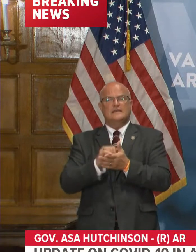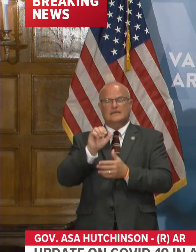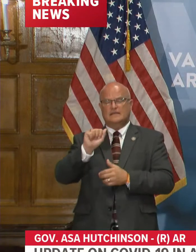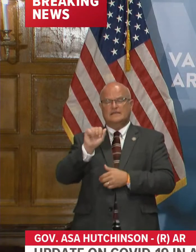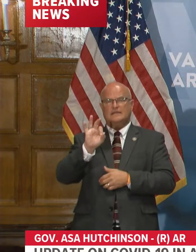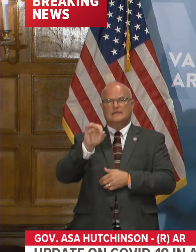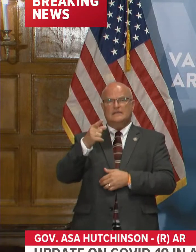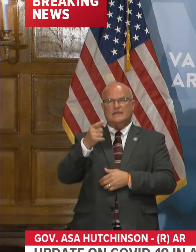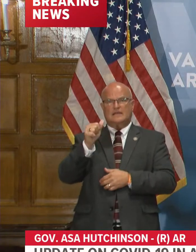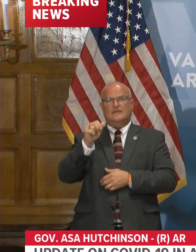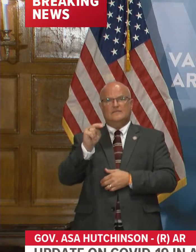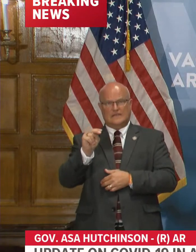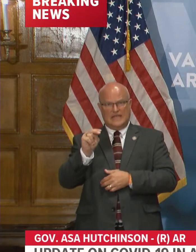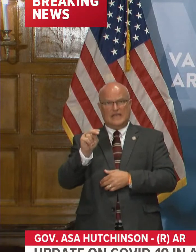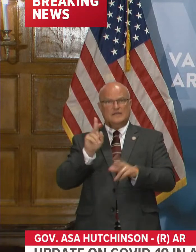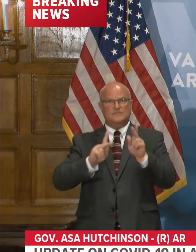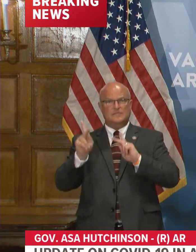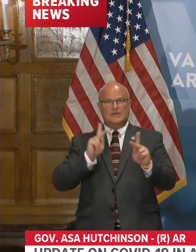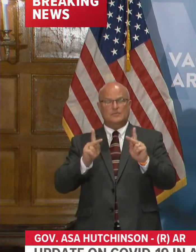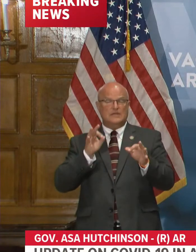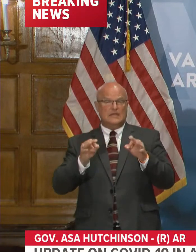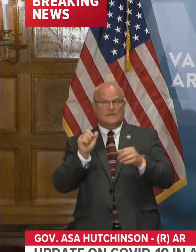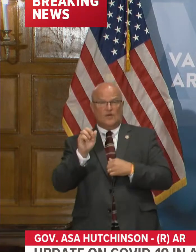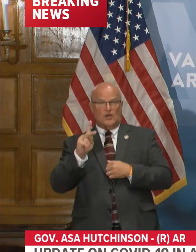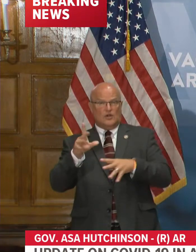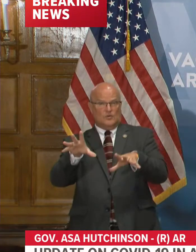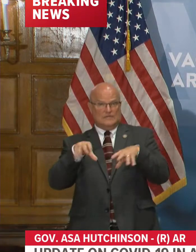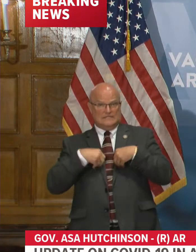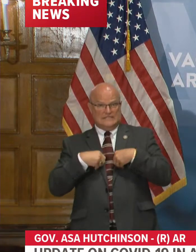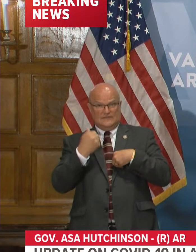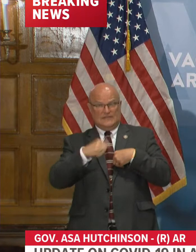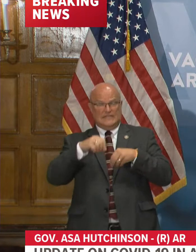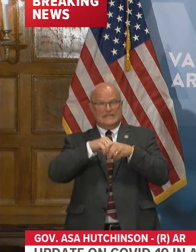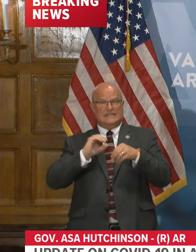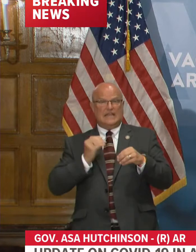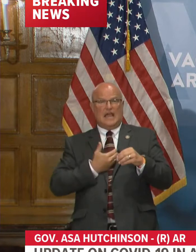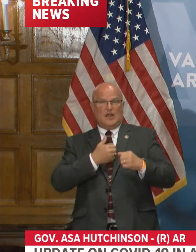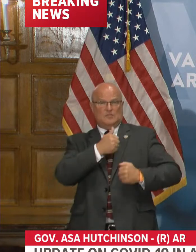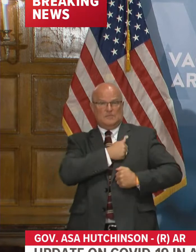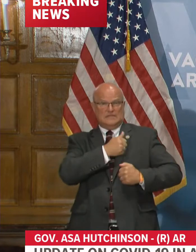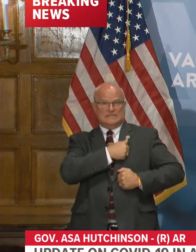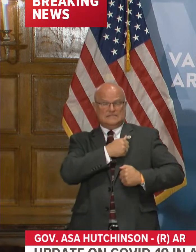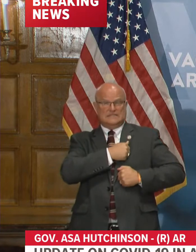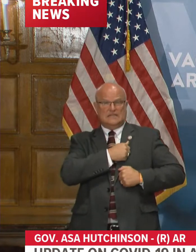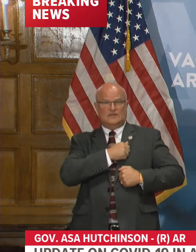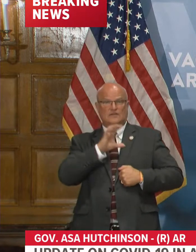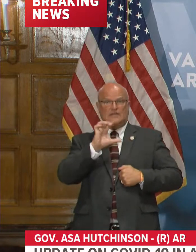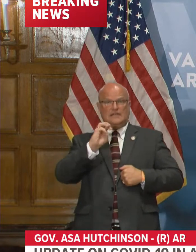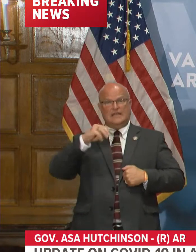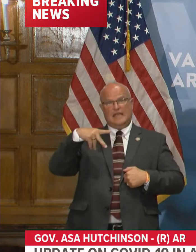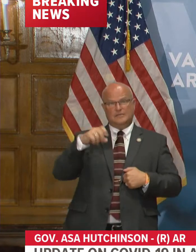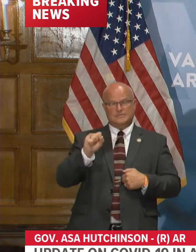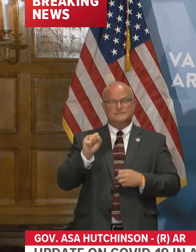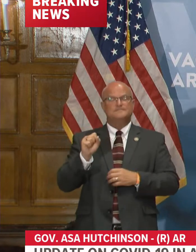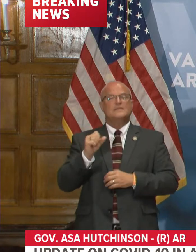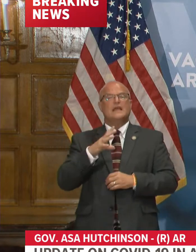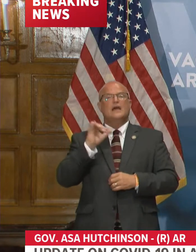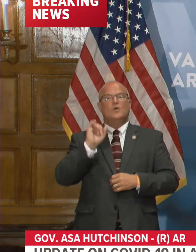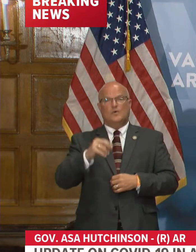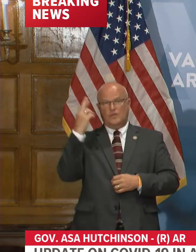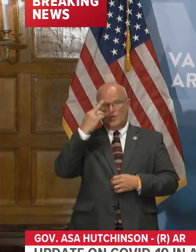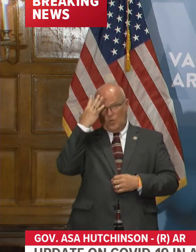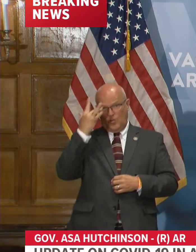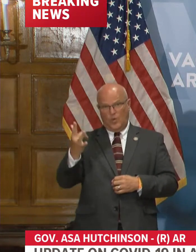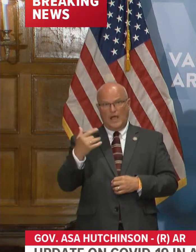Afghan refugees and whether Arkansas would receive any of those into our military installations. And that's one of